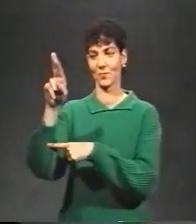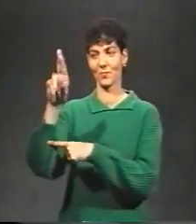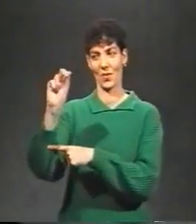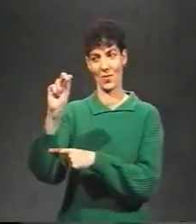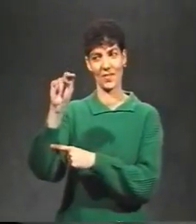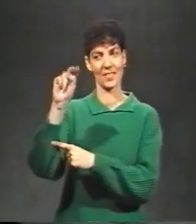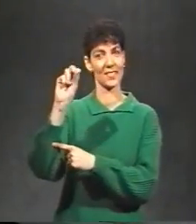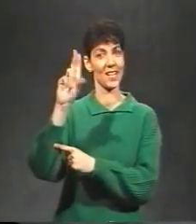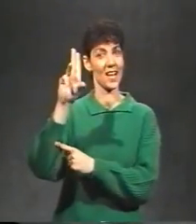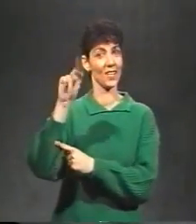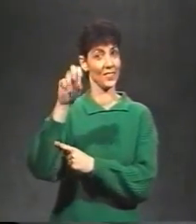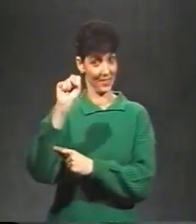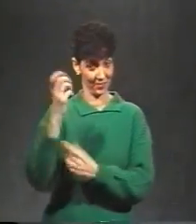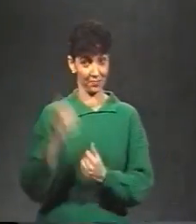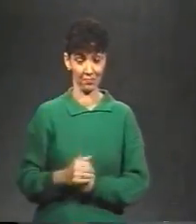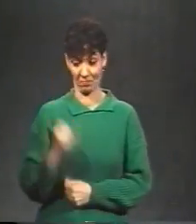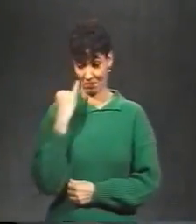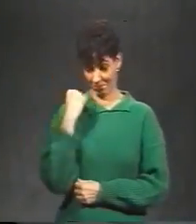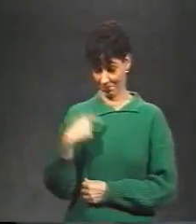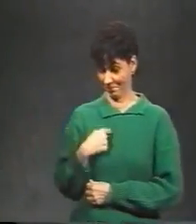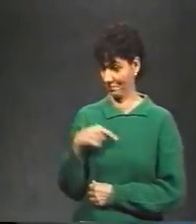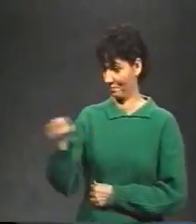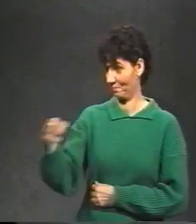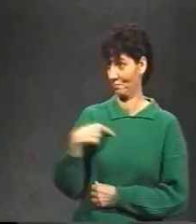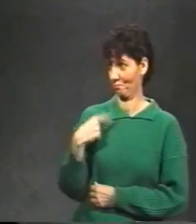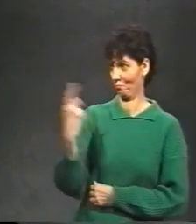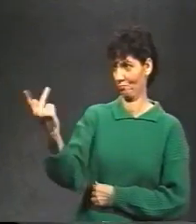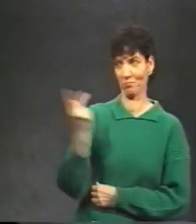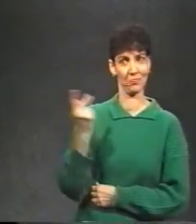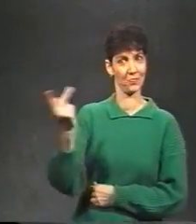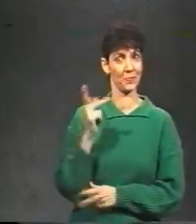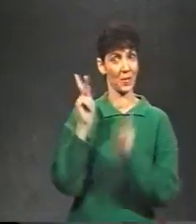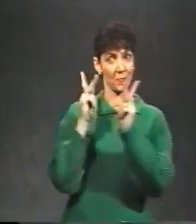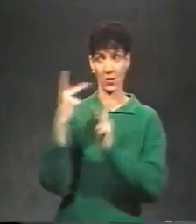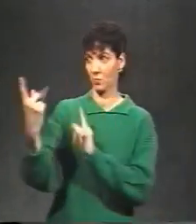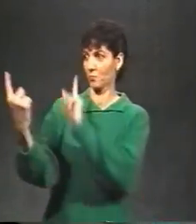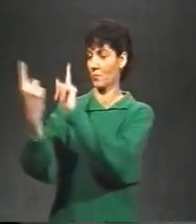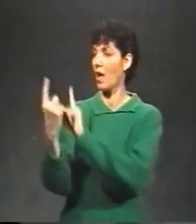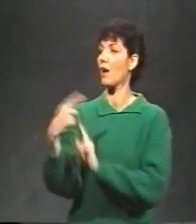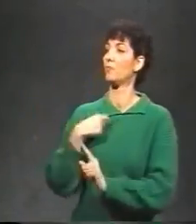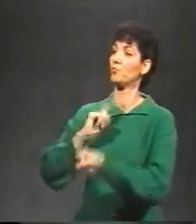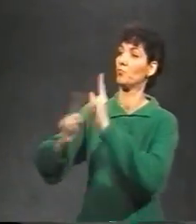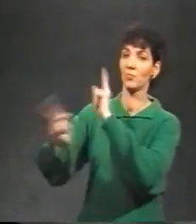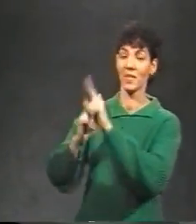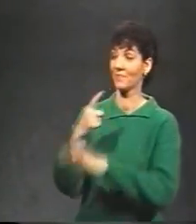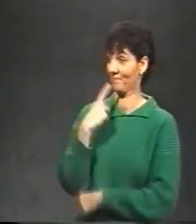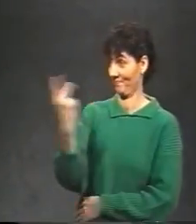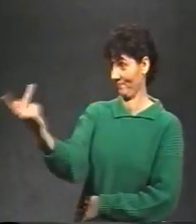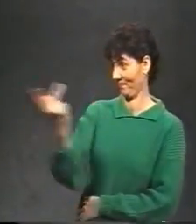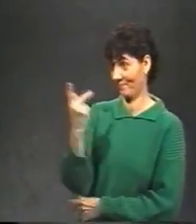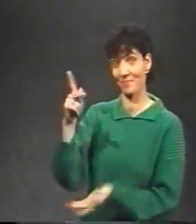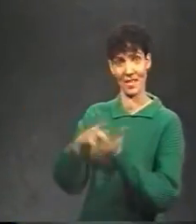ASL pronouns also form a unique number system. See how the sign for us, meaning you and I, is formed.